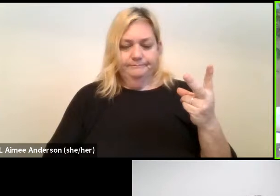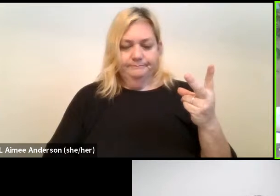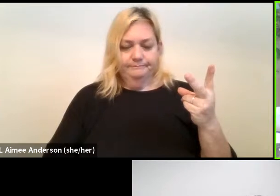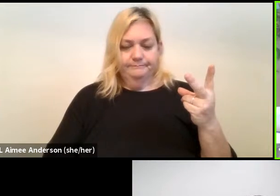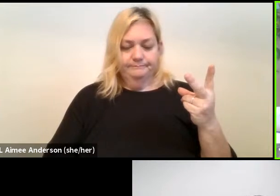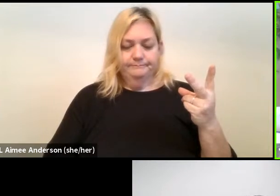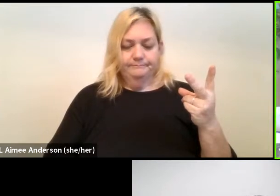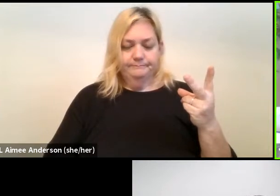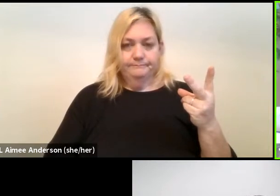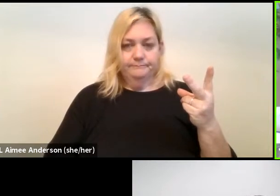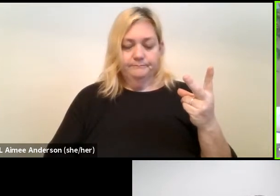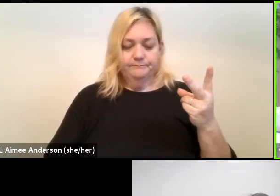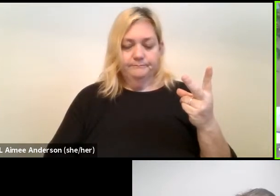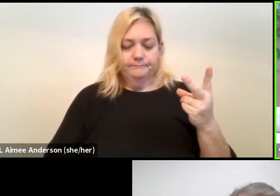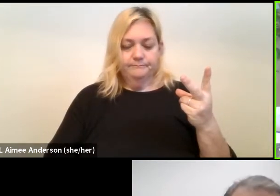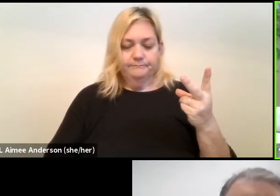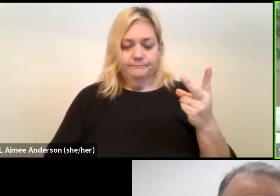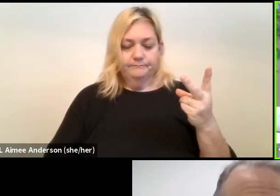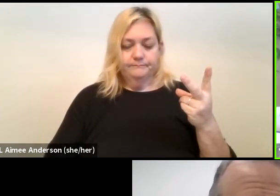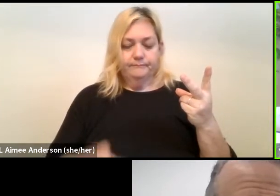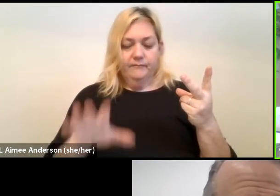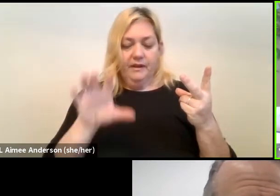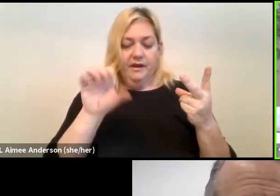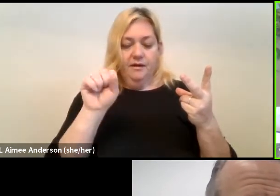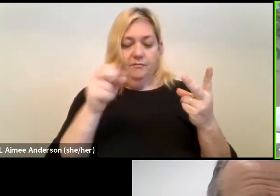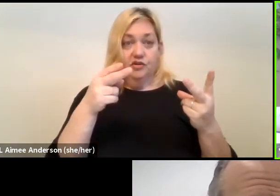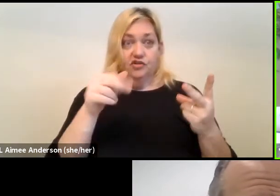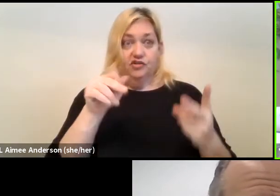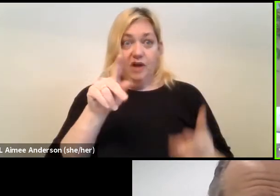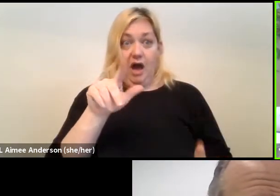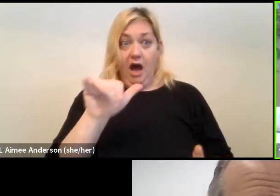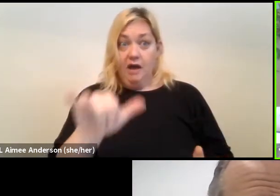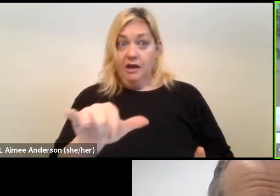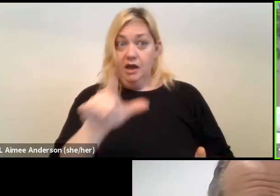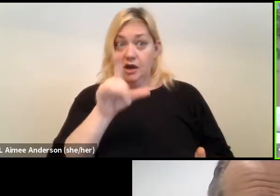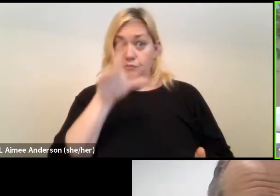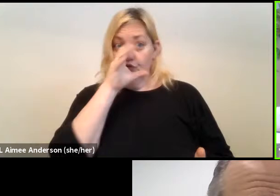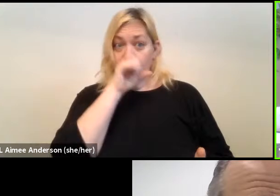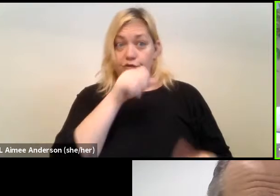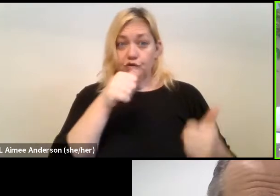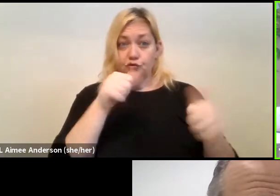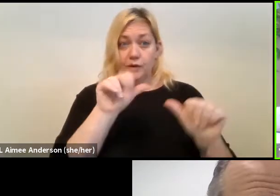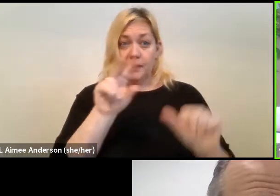Mr. Shahada, I'm assuming you're attempting a second.